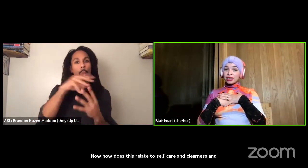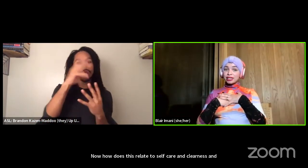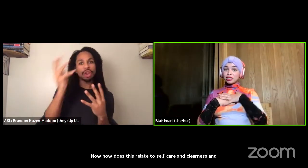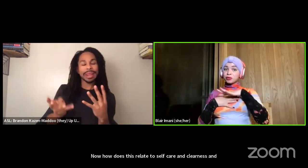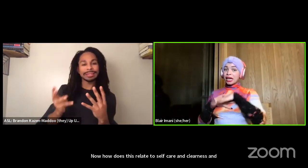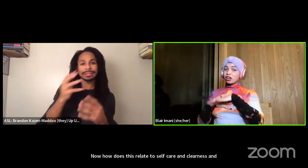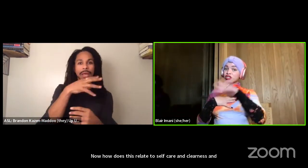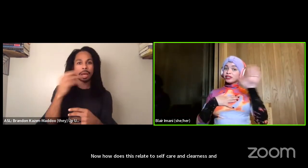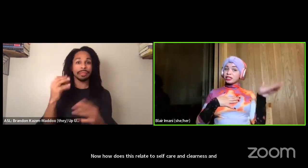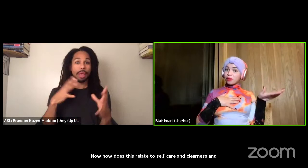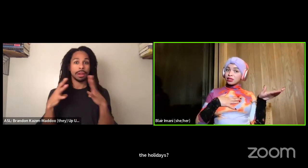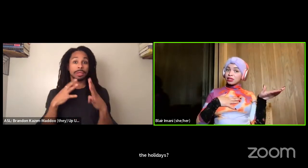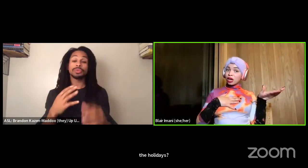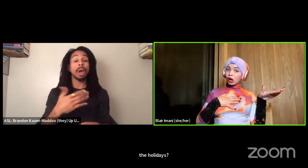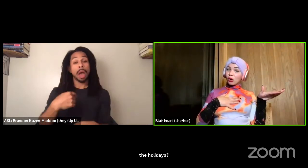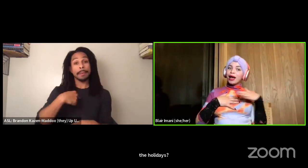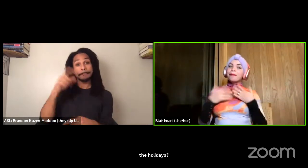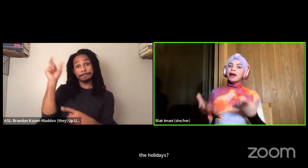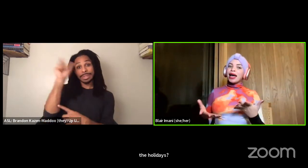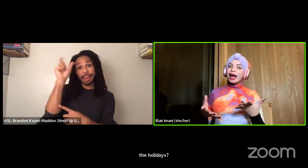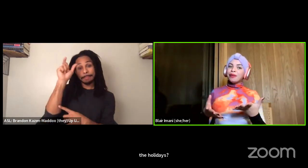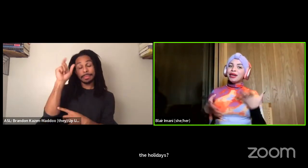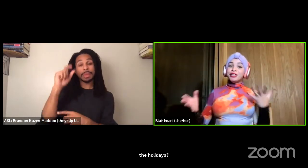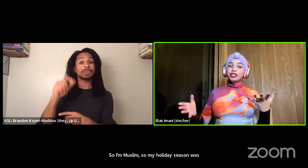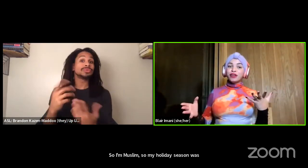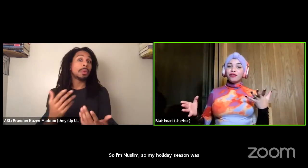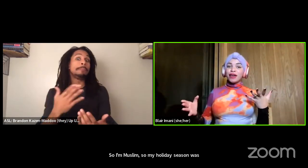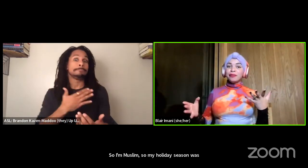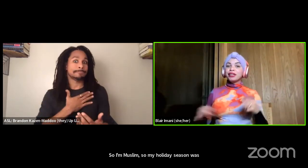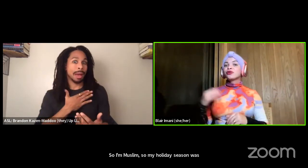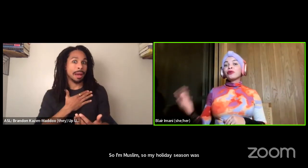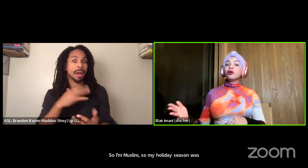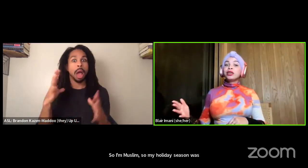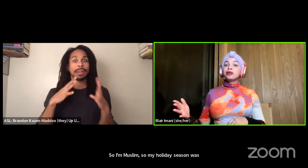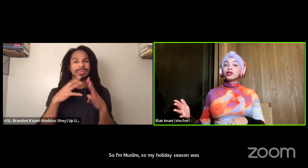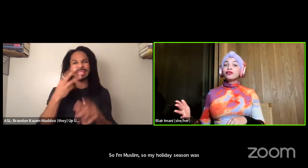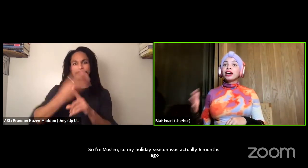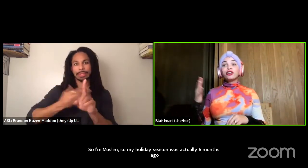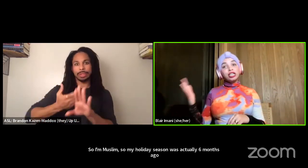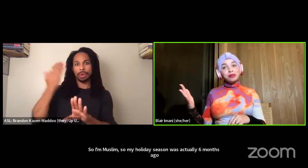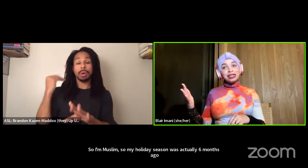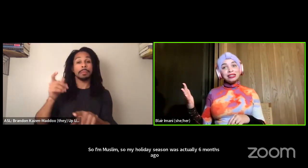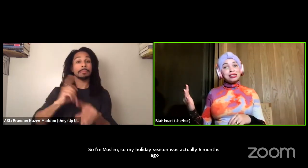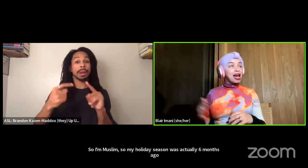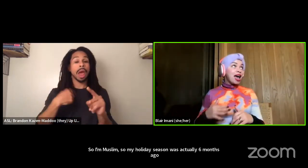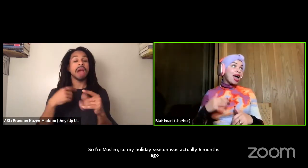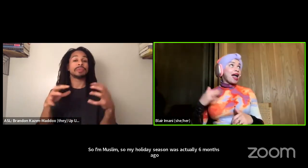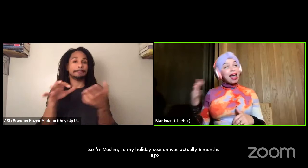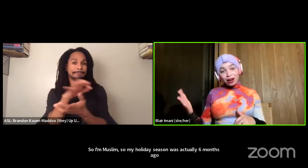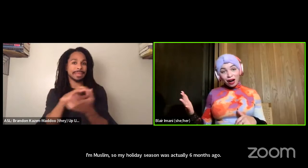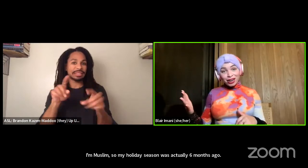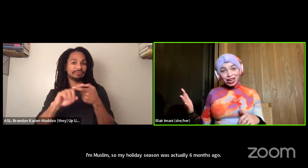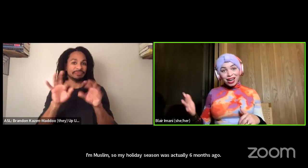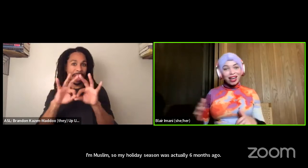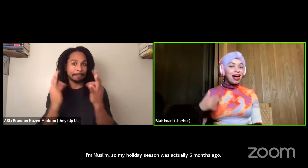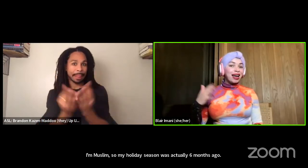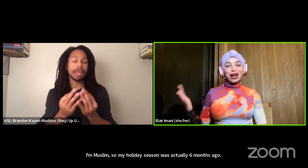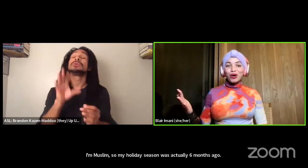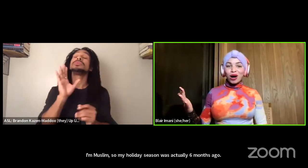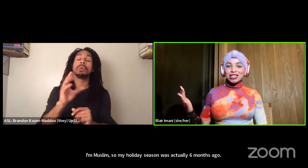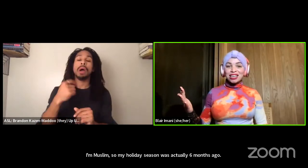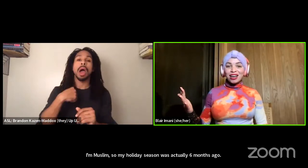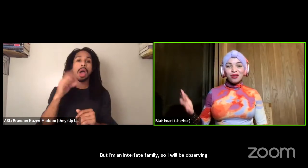so my holiday season was actually 6 months ago, but I'm in an interfaith family, so I will be observing Christmas and